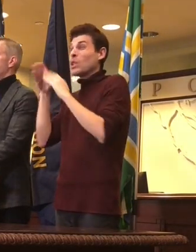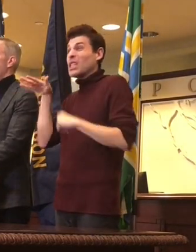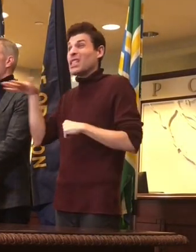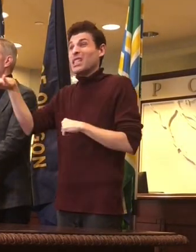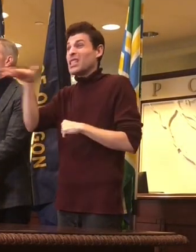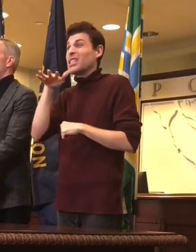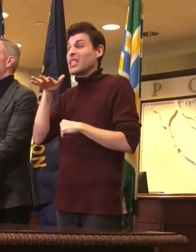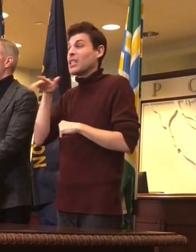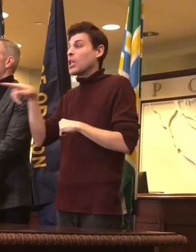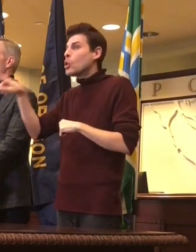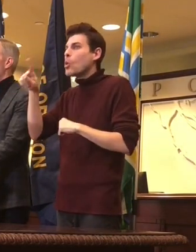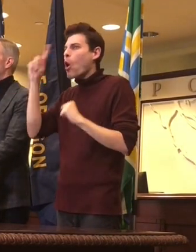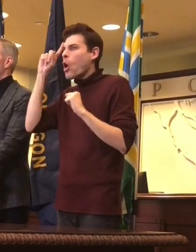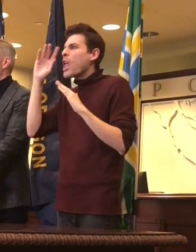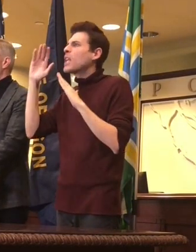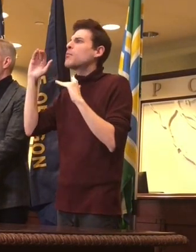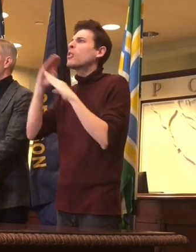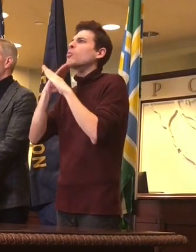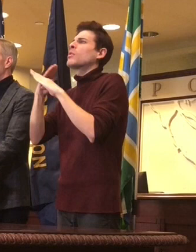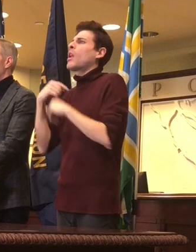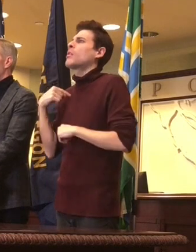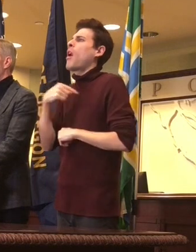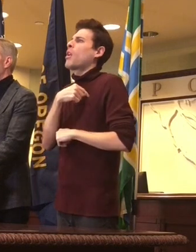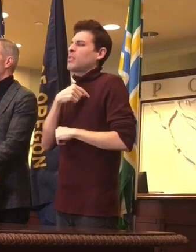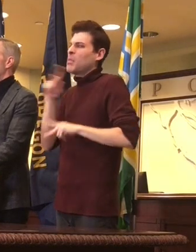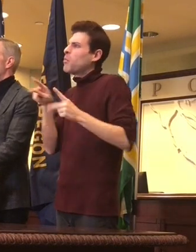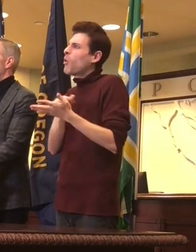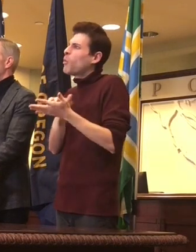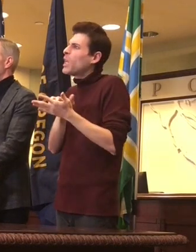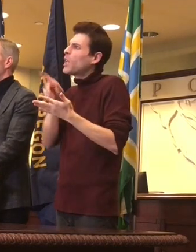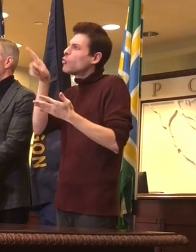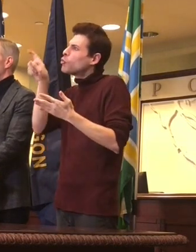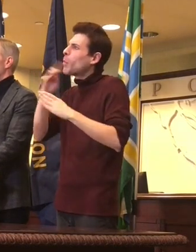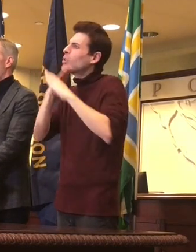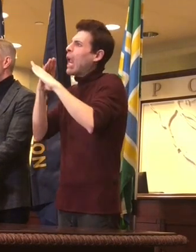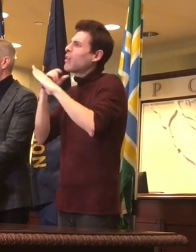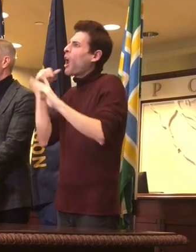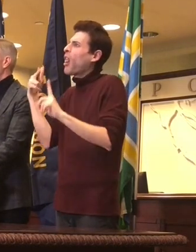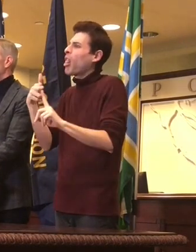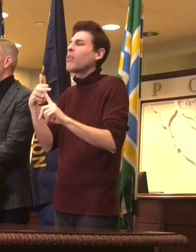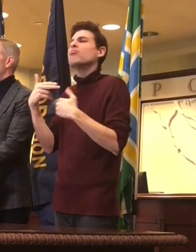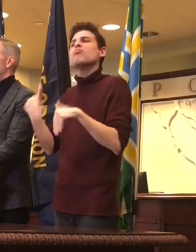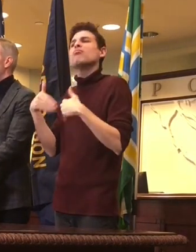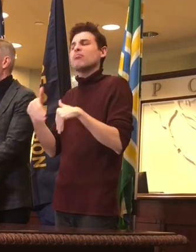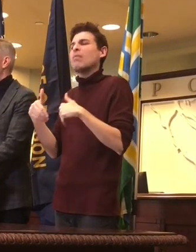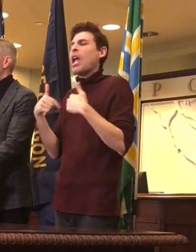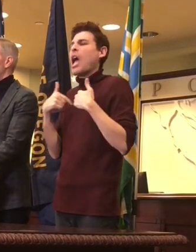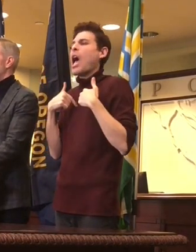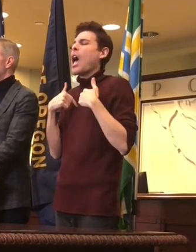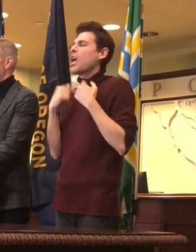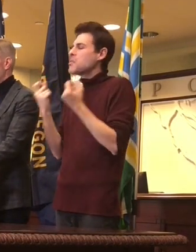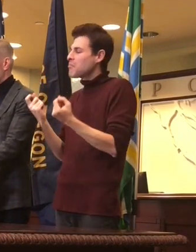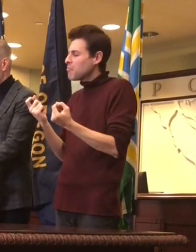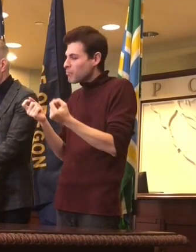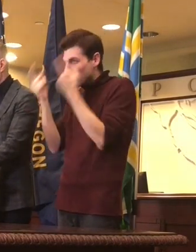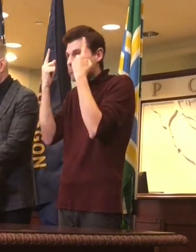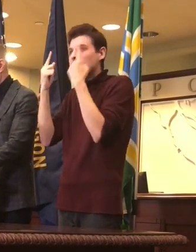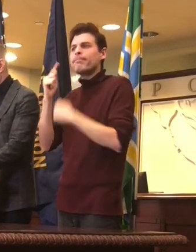who expect us to protect the most vulnerable in our community. I take these charges very